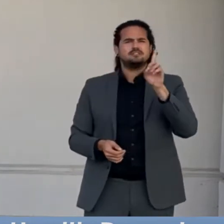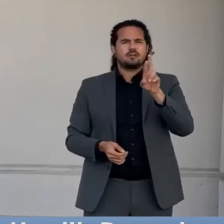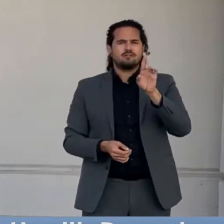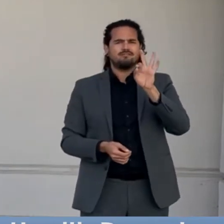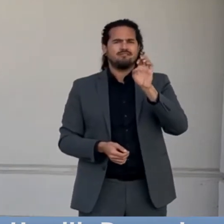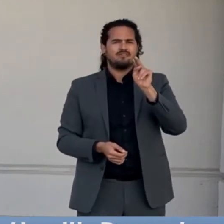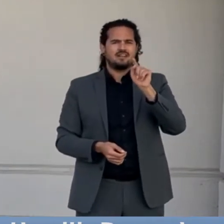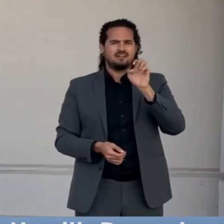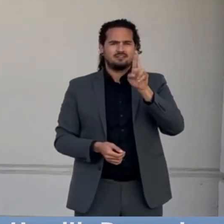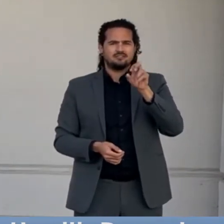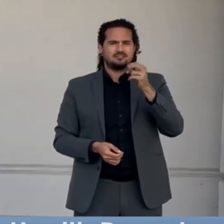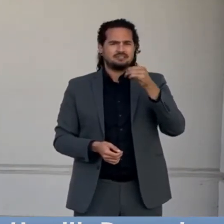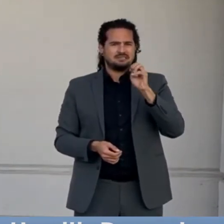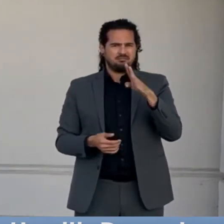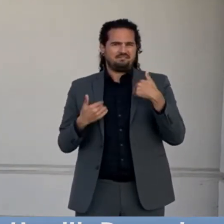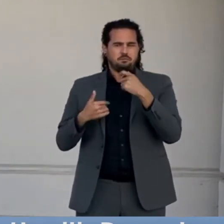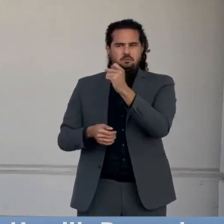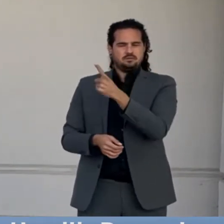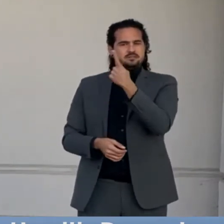For the initial